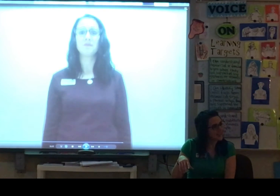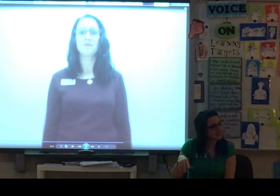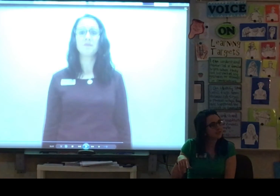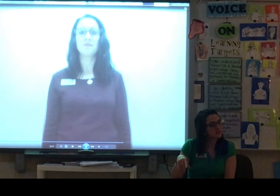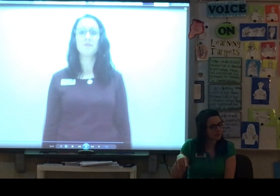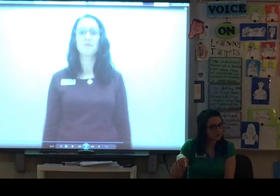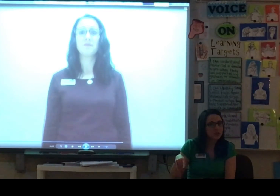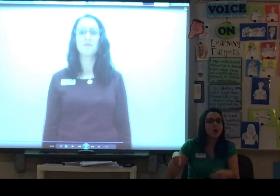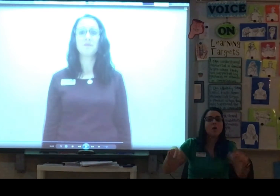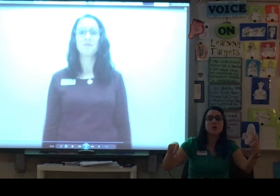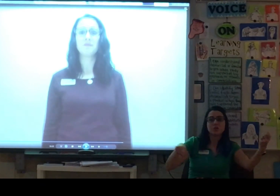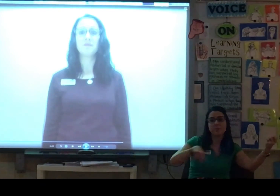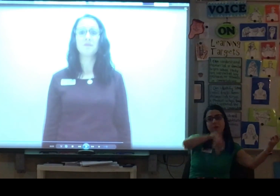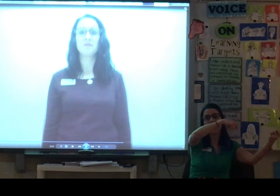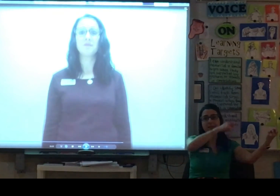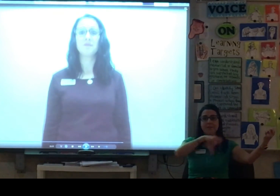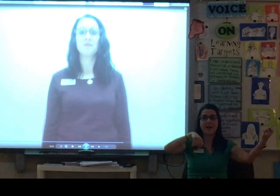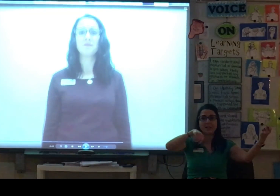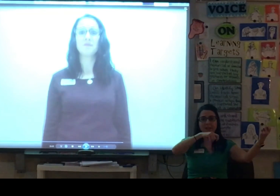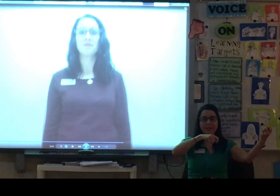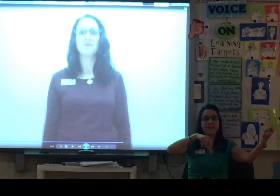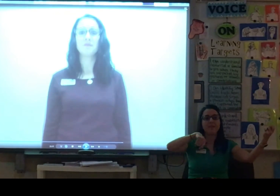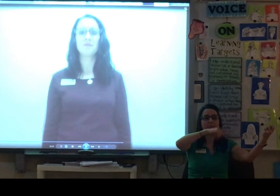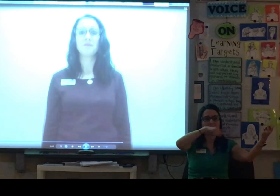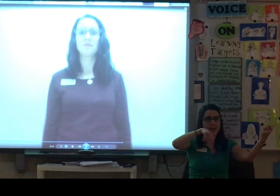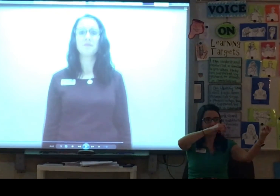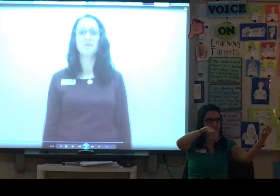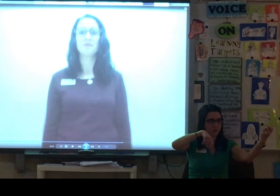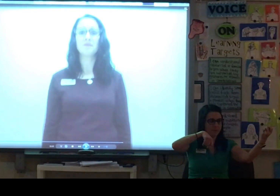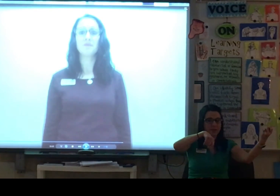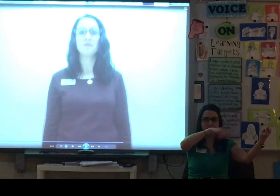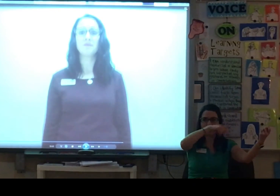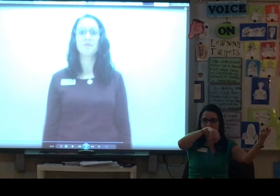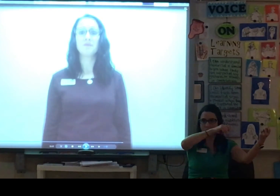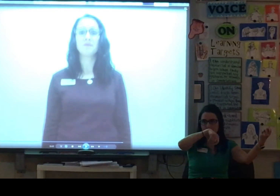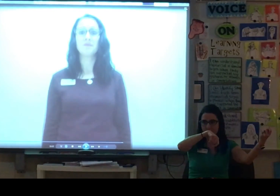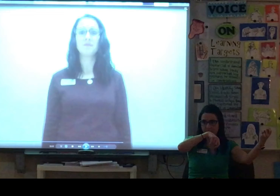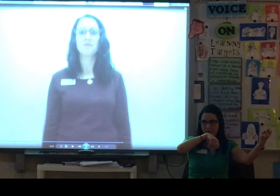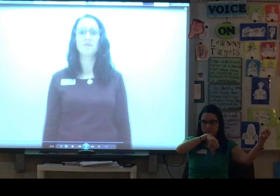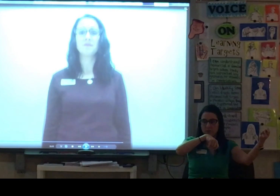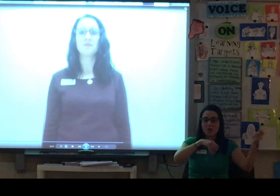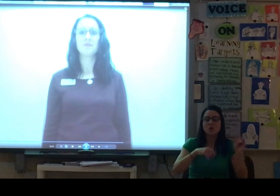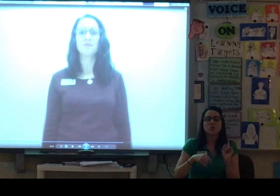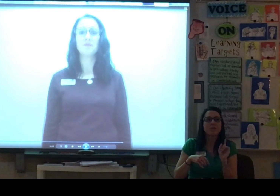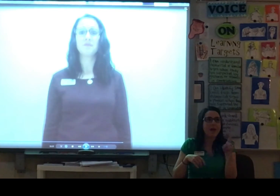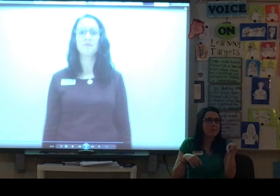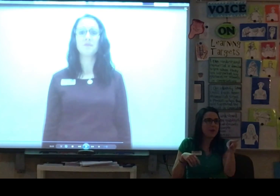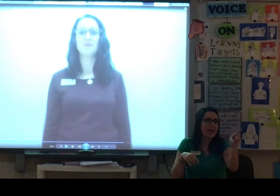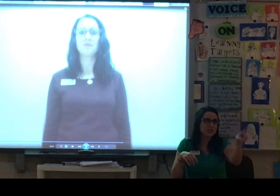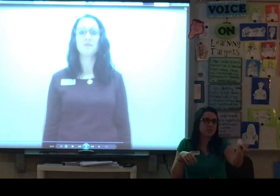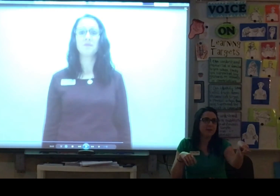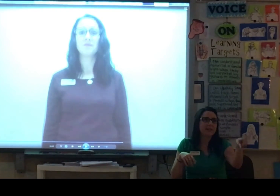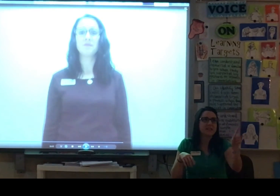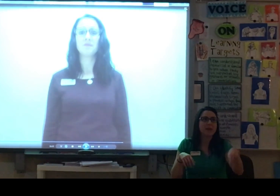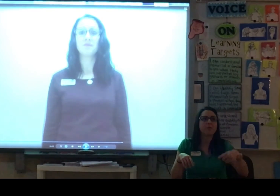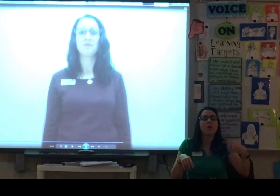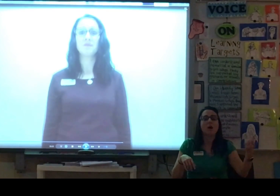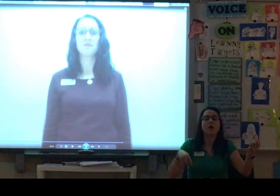Yes. So to play the violin, and then the violin would be like a shorter movement. So that would actually be an example